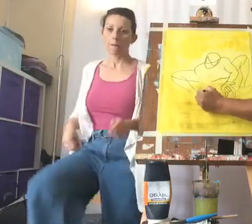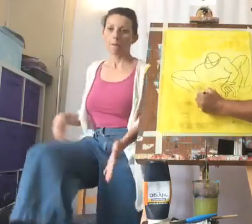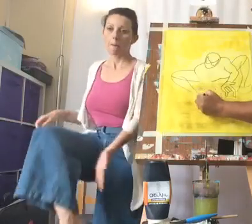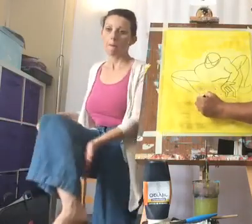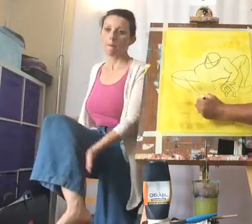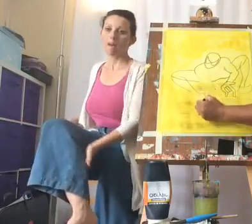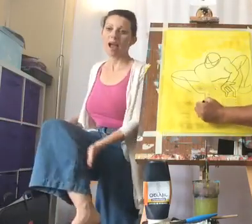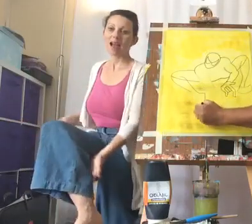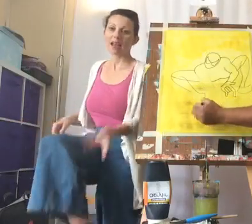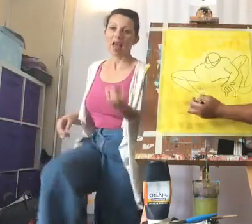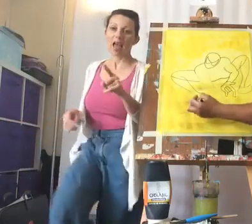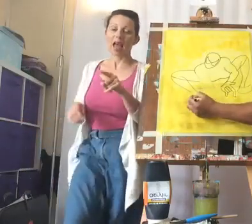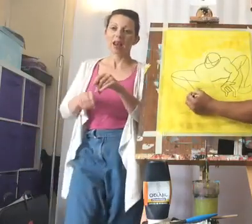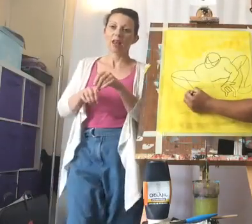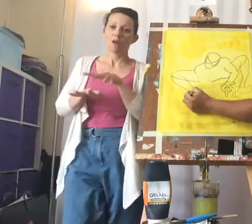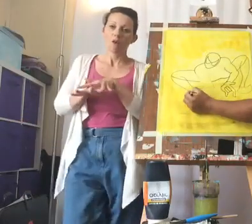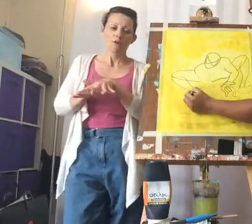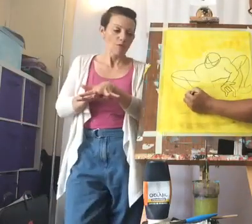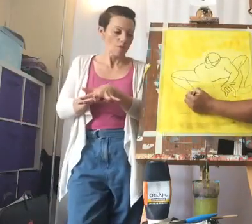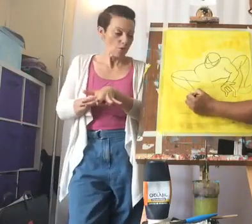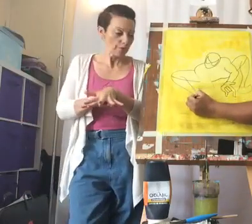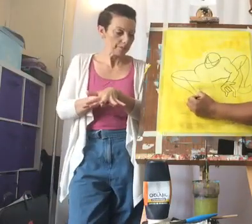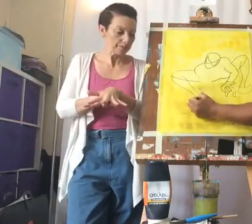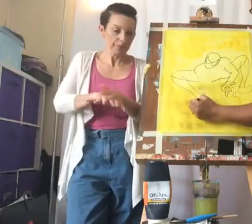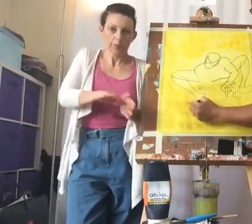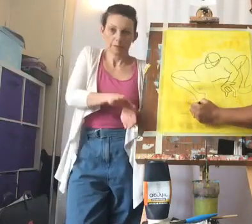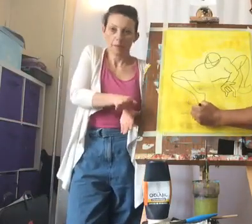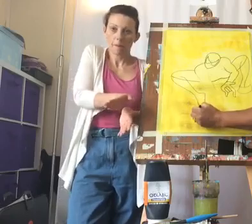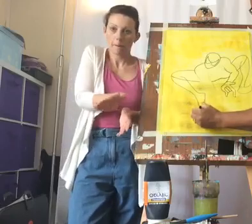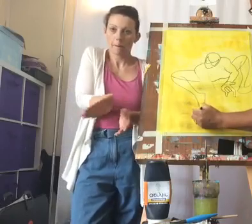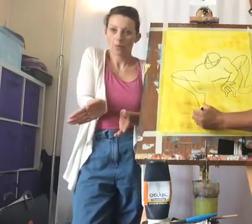and his foot's pointing the other way.